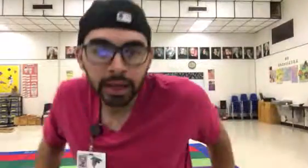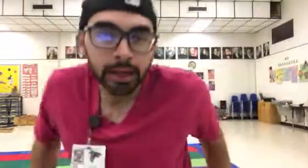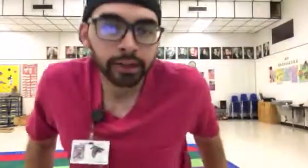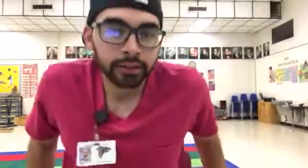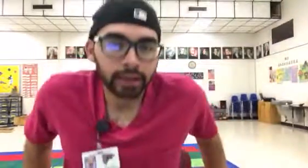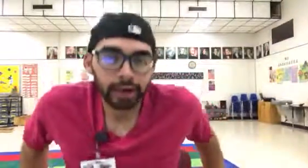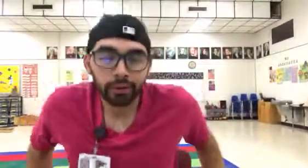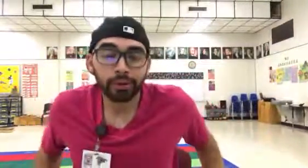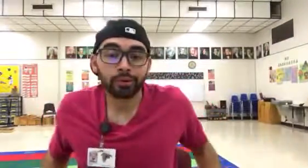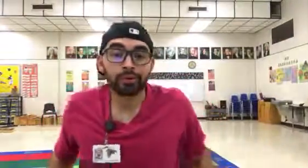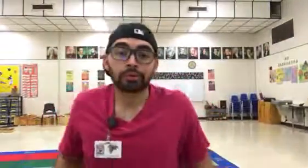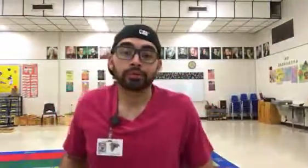Now,